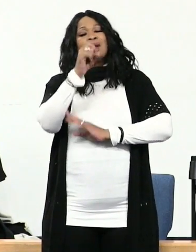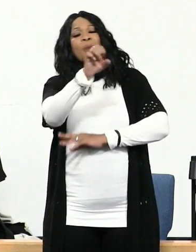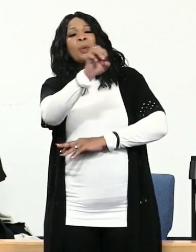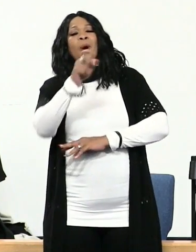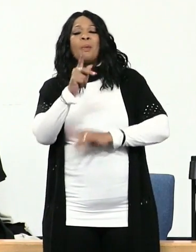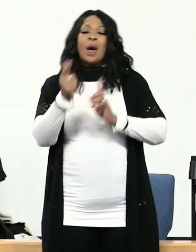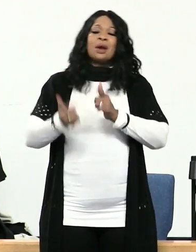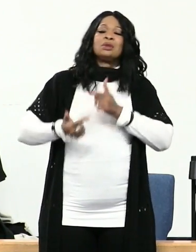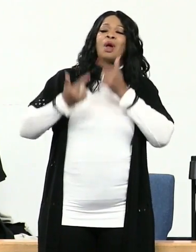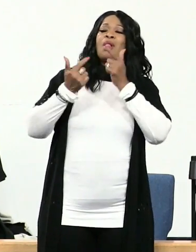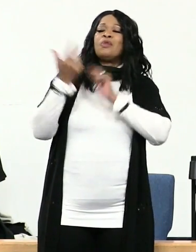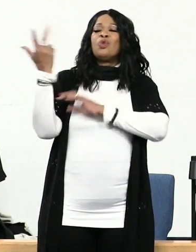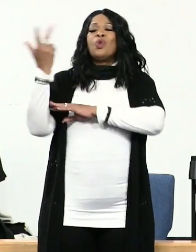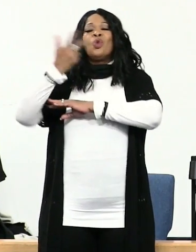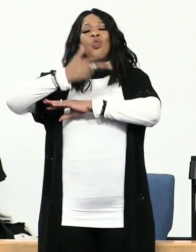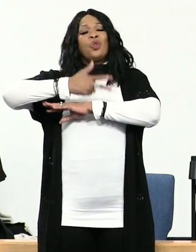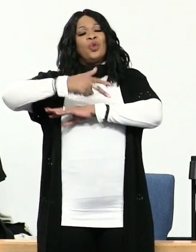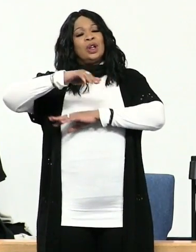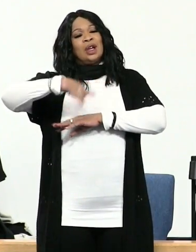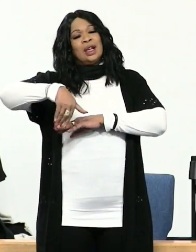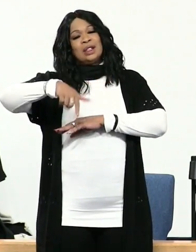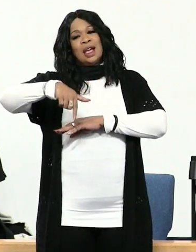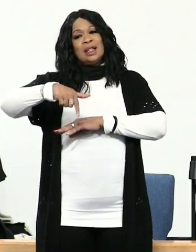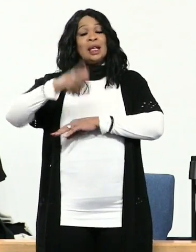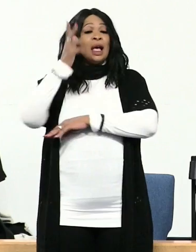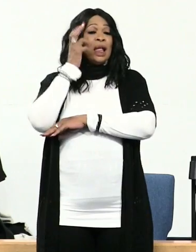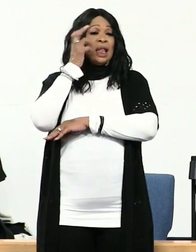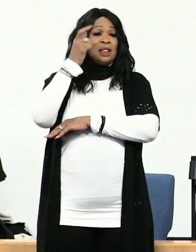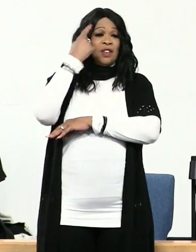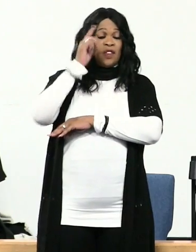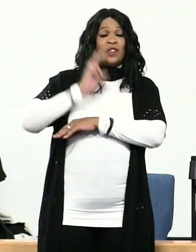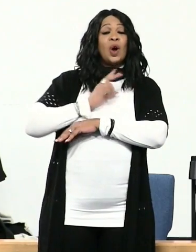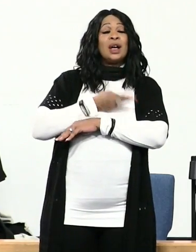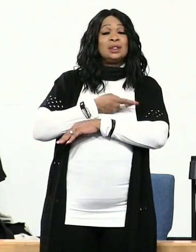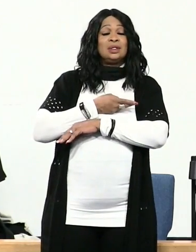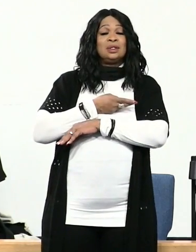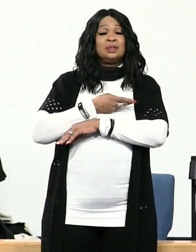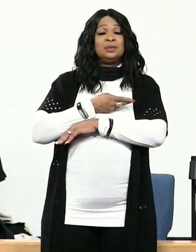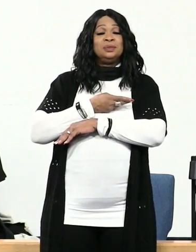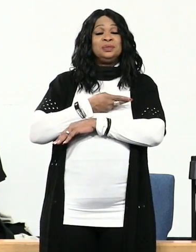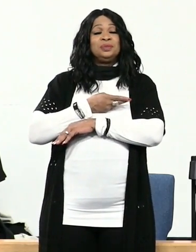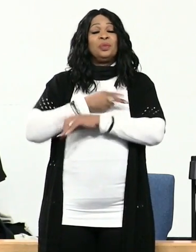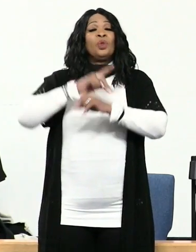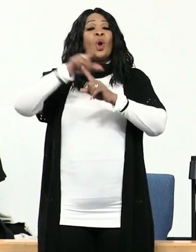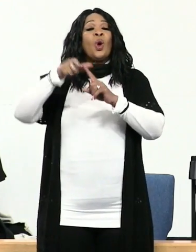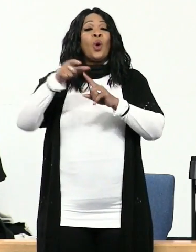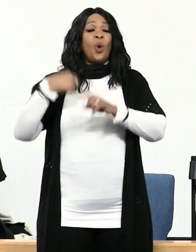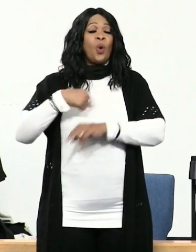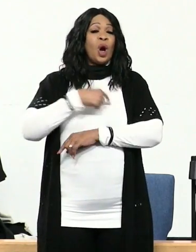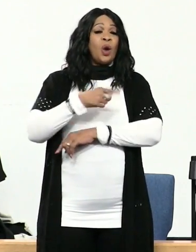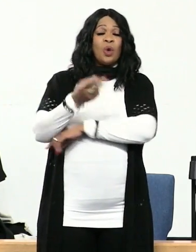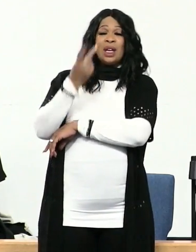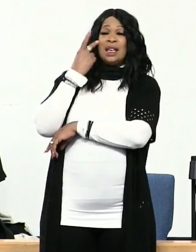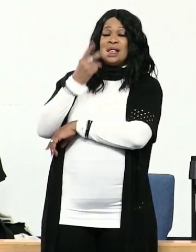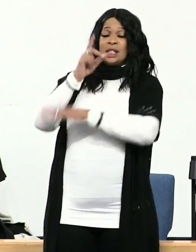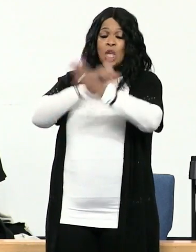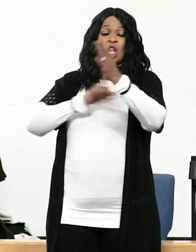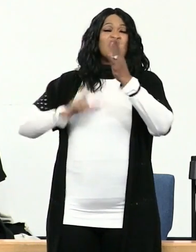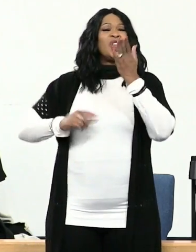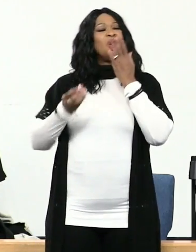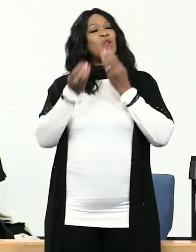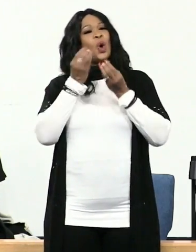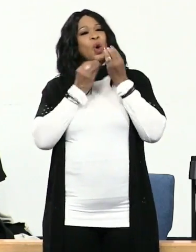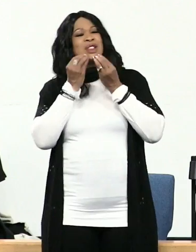life 3 days later. But listen, for us, when we look at the Lord's Supper, yeah, we can